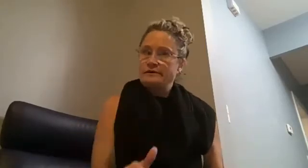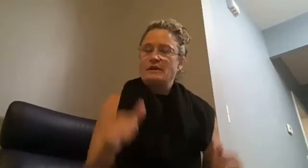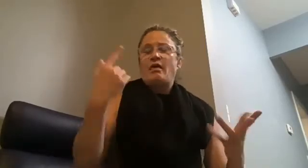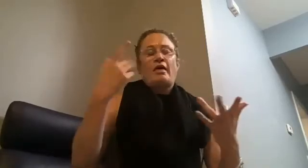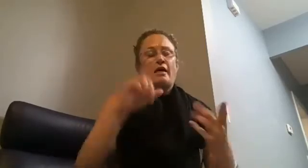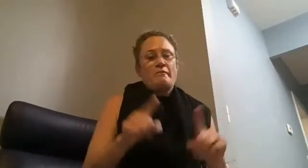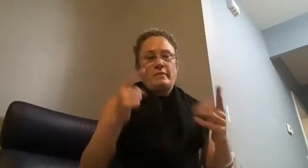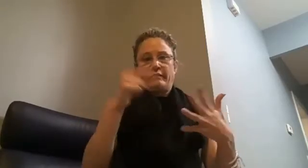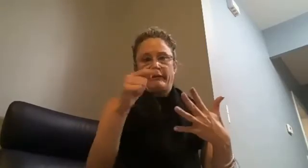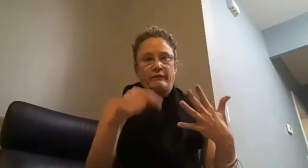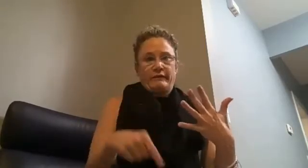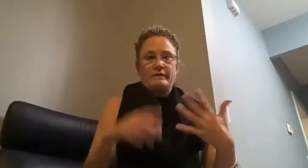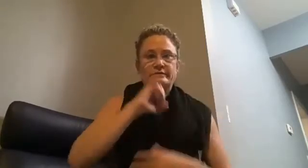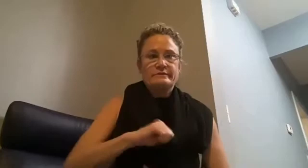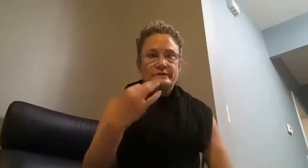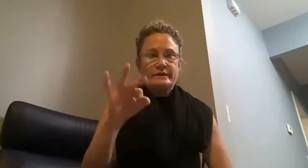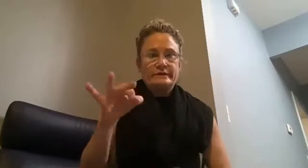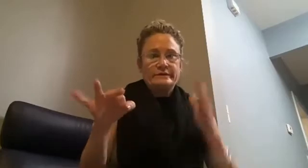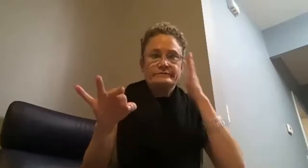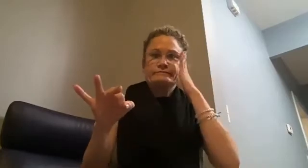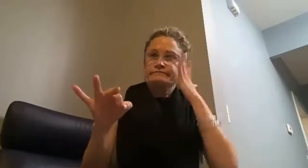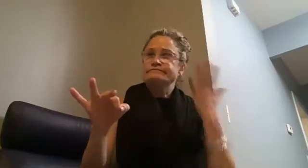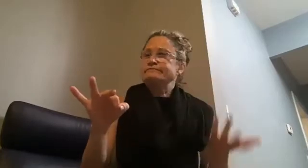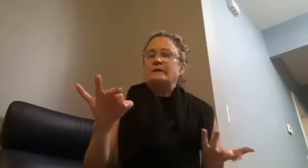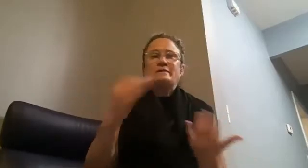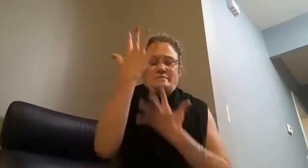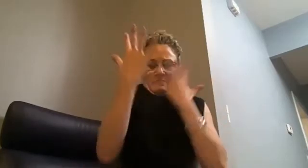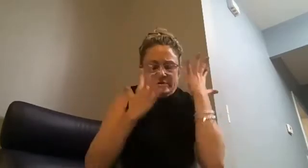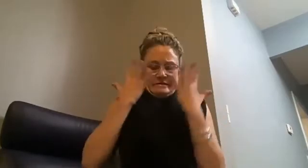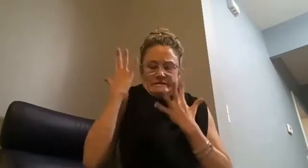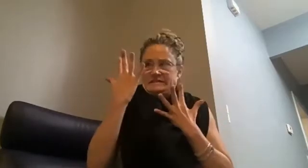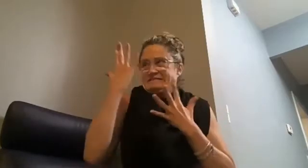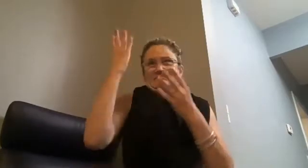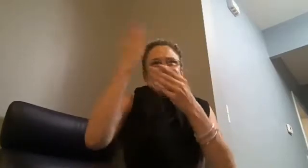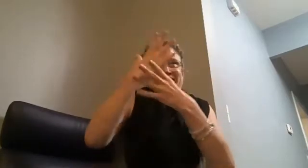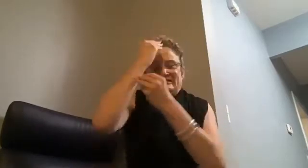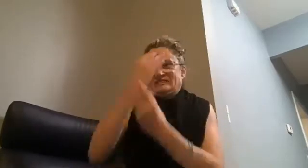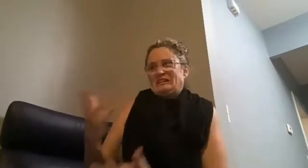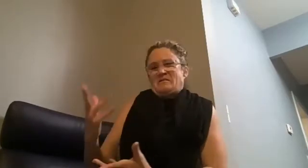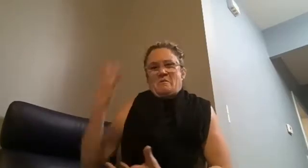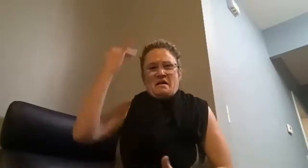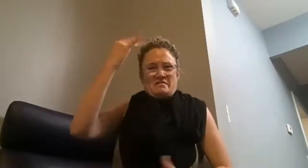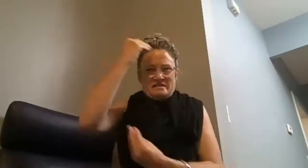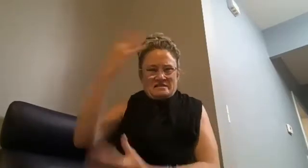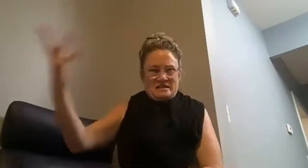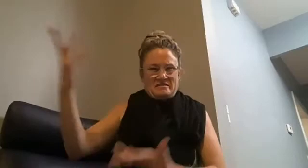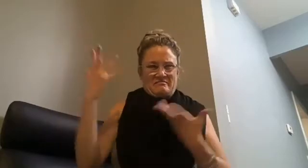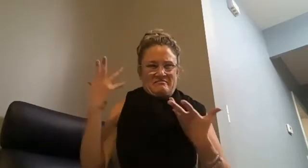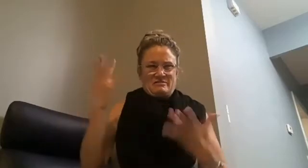stuff that at the age of 19, I was like, this is embarrassing to talk about. Like, why would I need to tell like another adult man this stuff to stay sober? That doesn't even